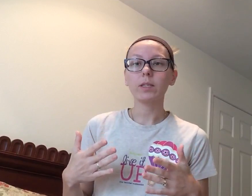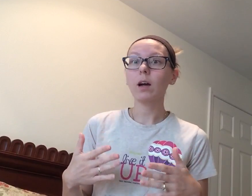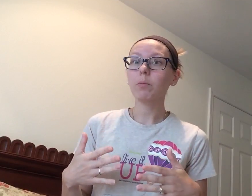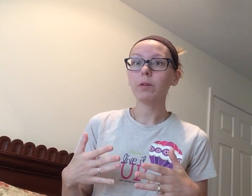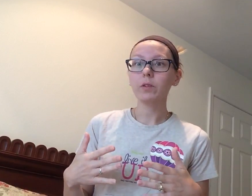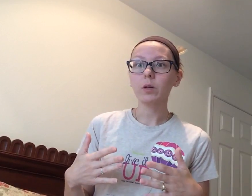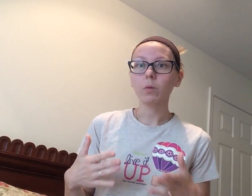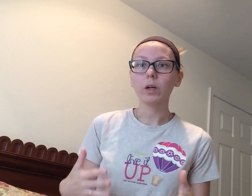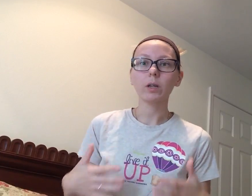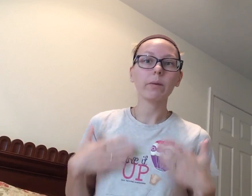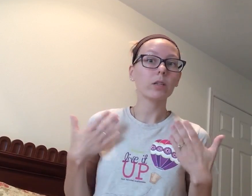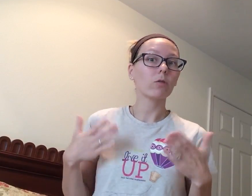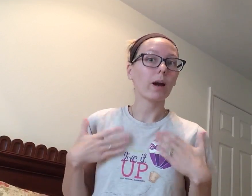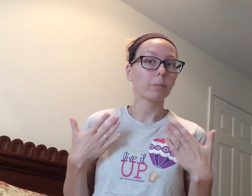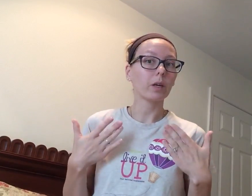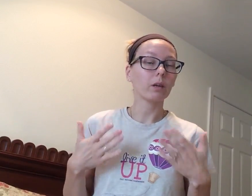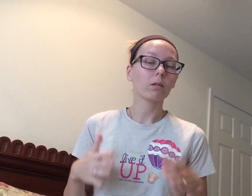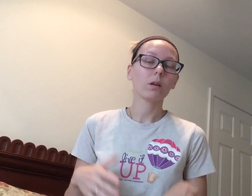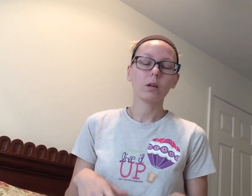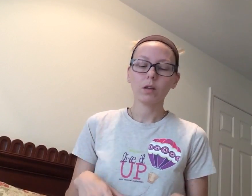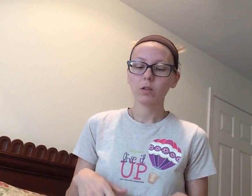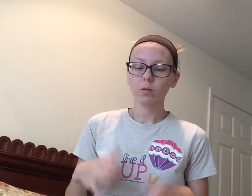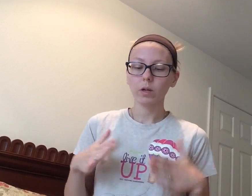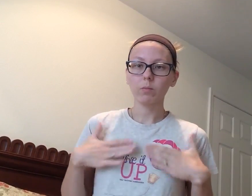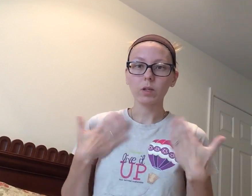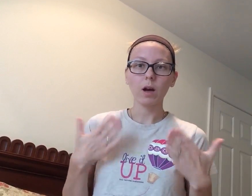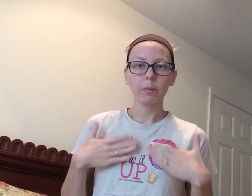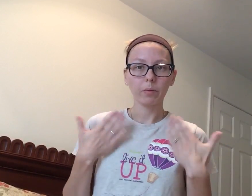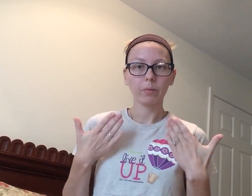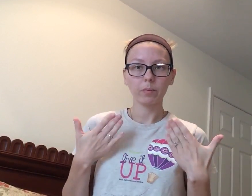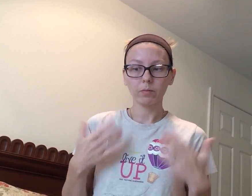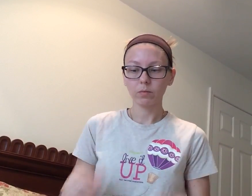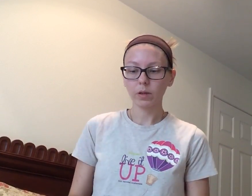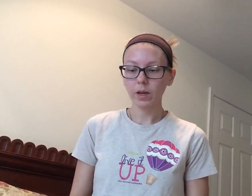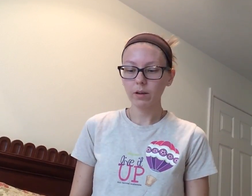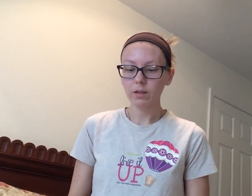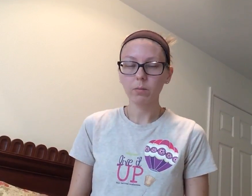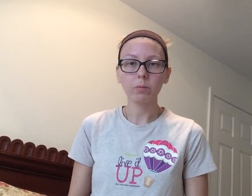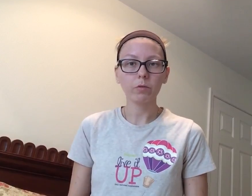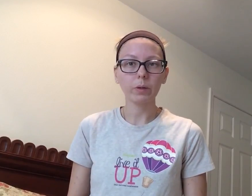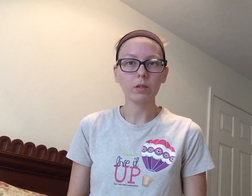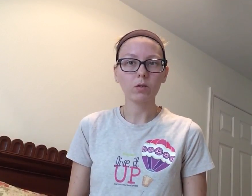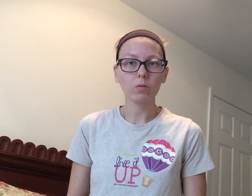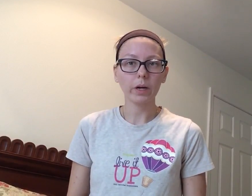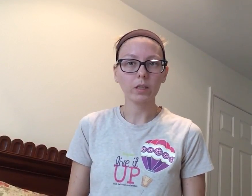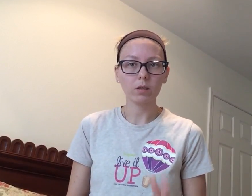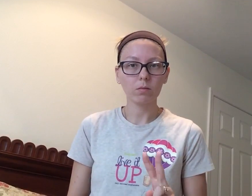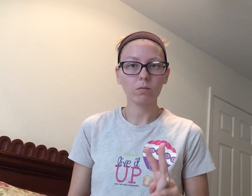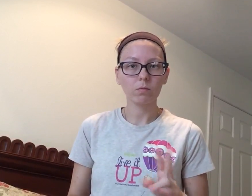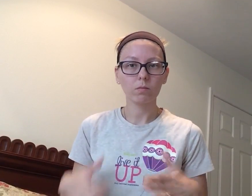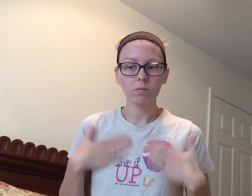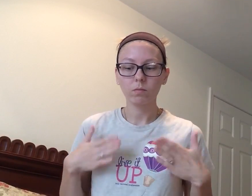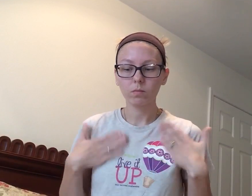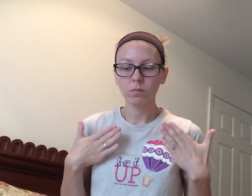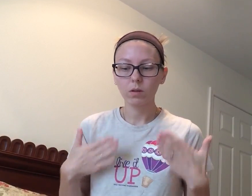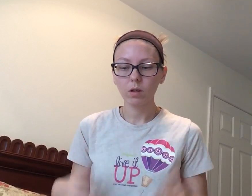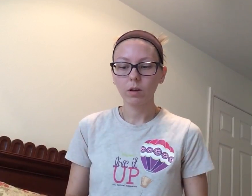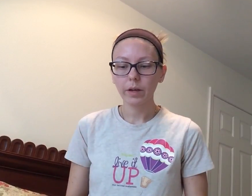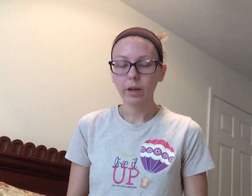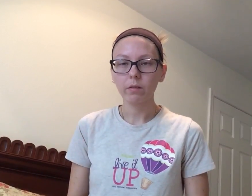an uplifting word, it makes you happy. So it comes up. Okay, double movement, twice. Okay,